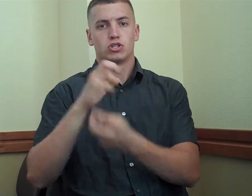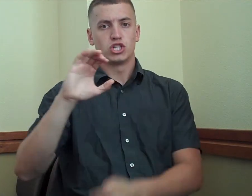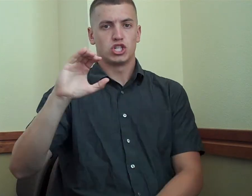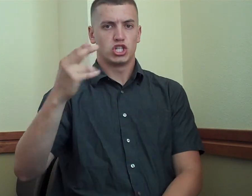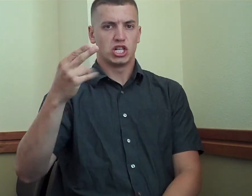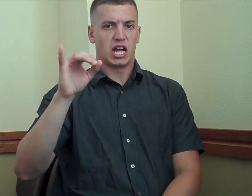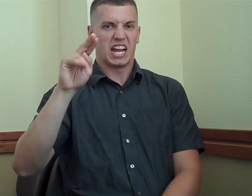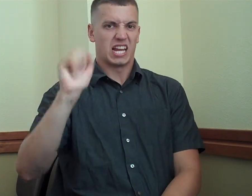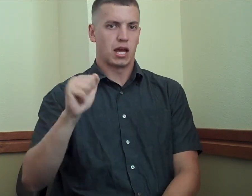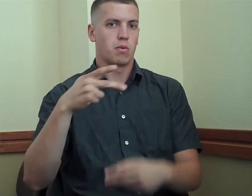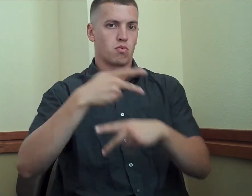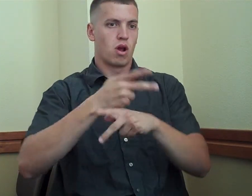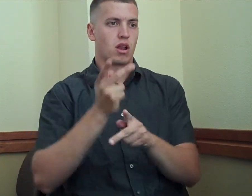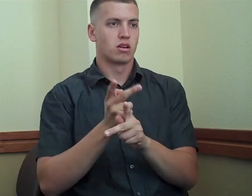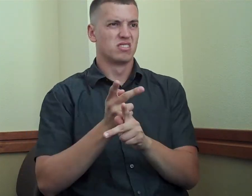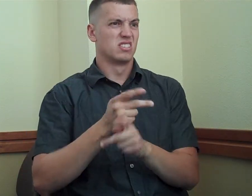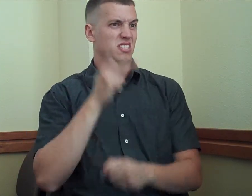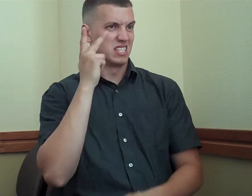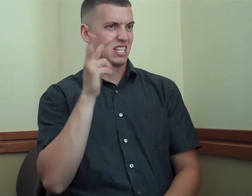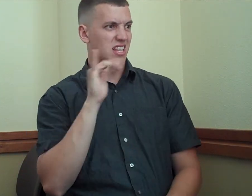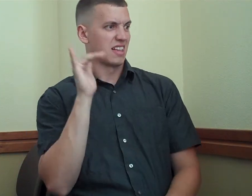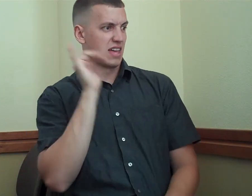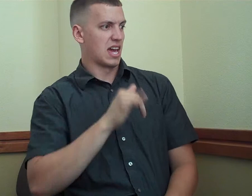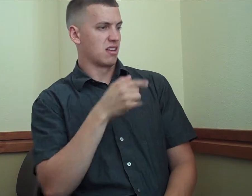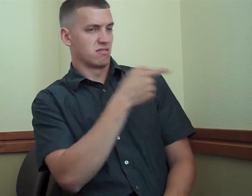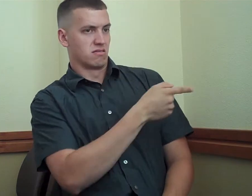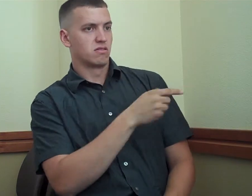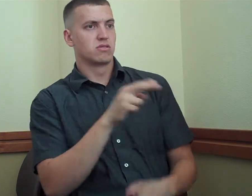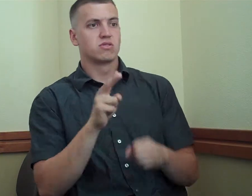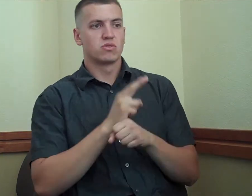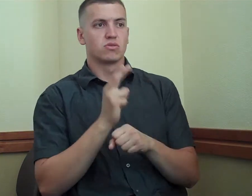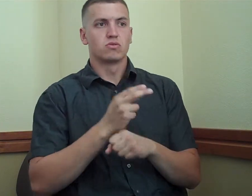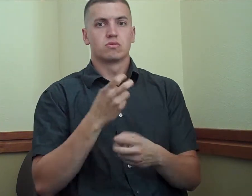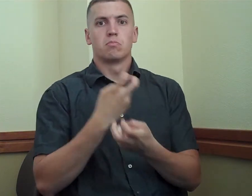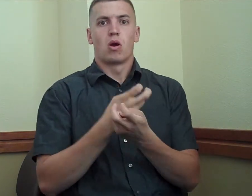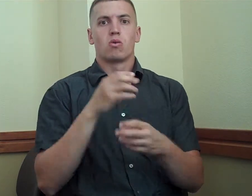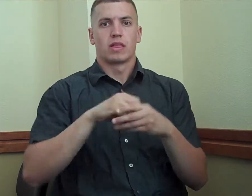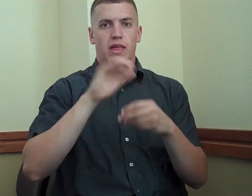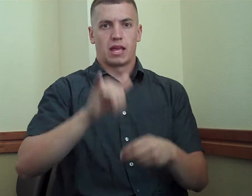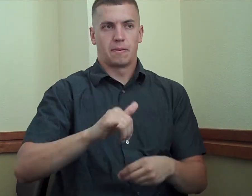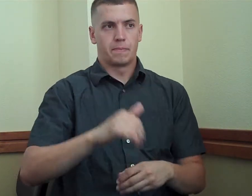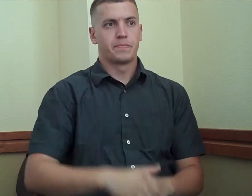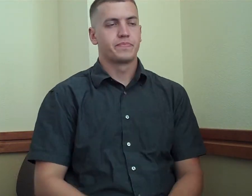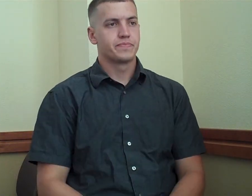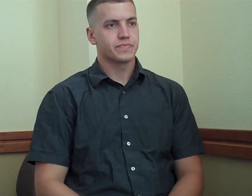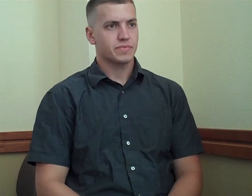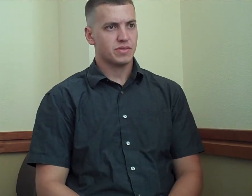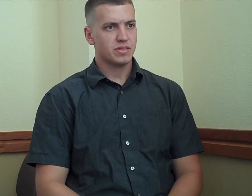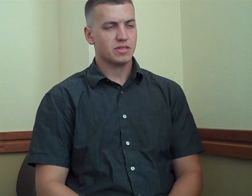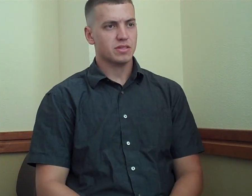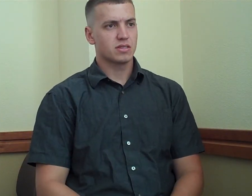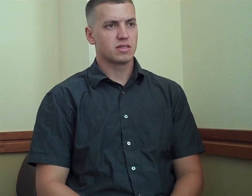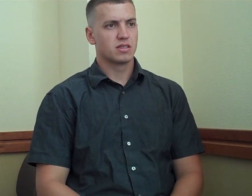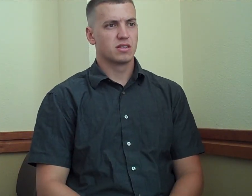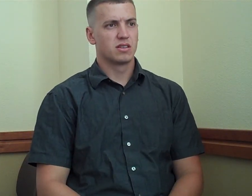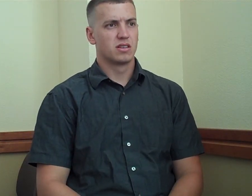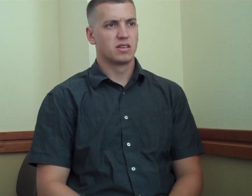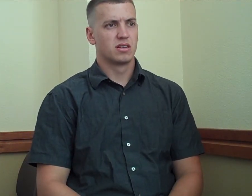make these really fine shapes of this pig. In interior decorating, the pig's actually quite bare.